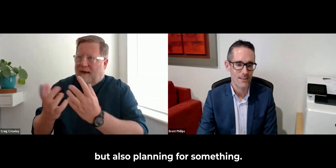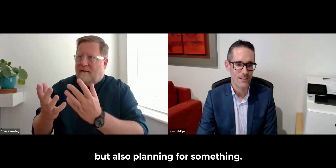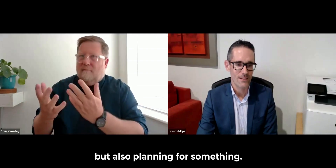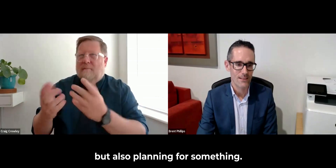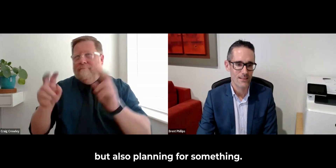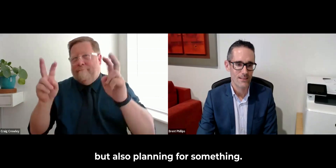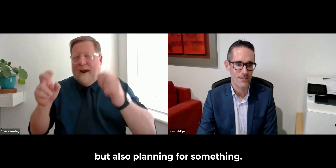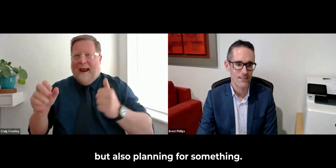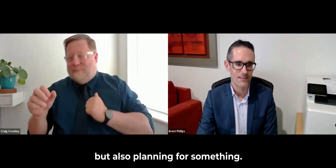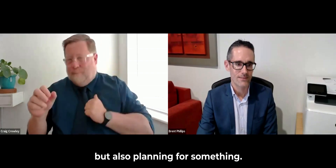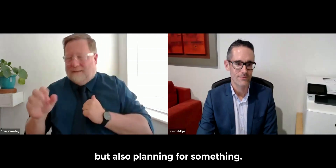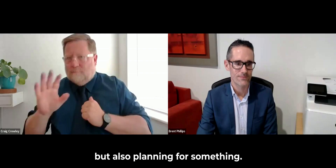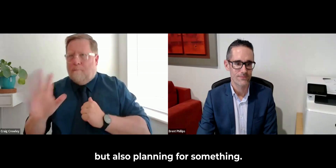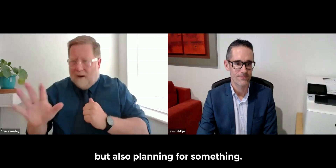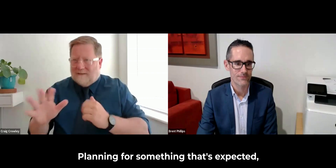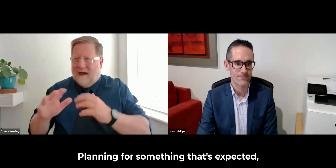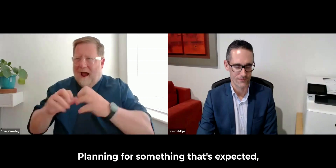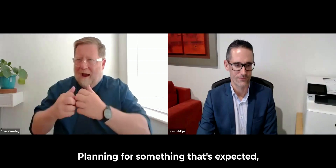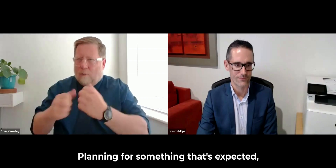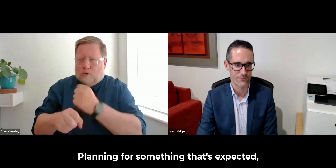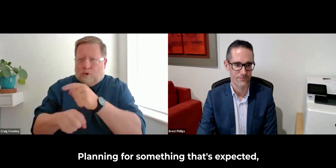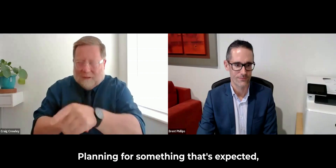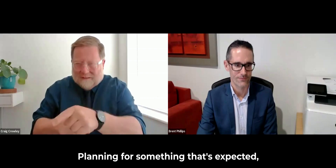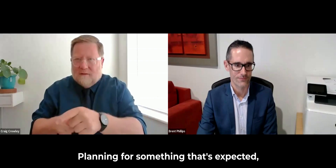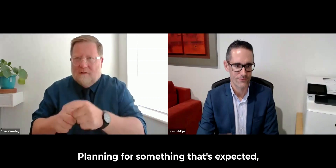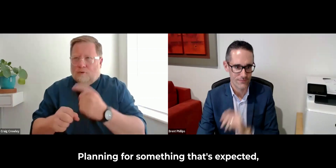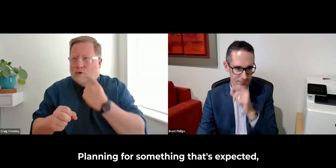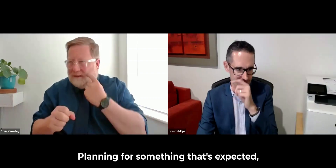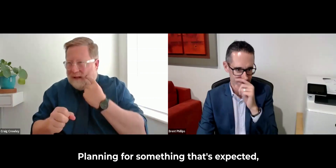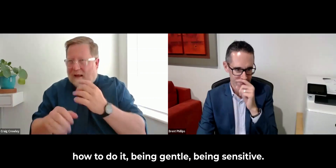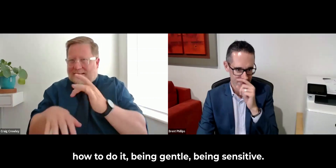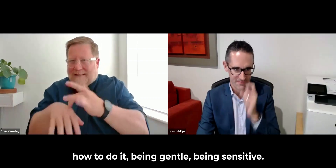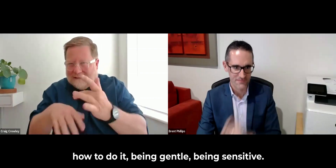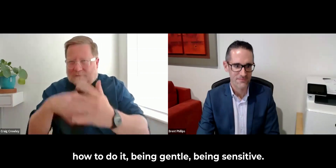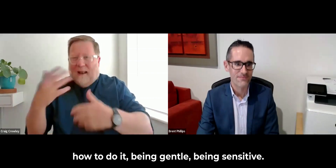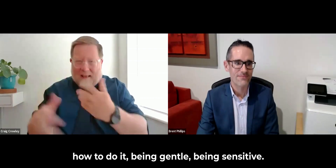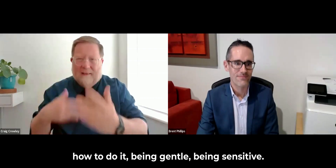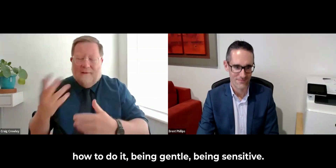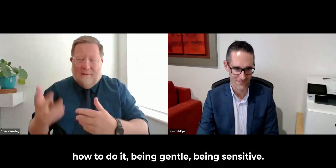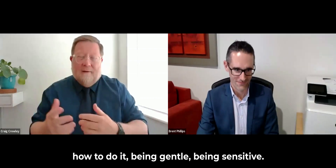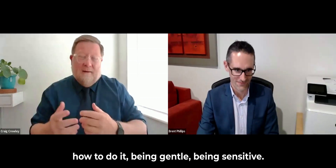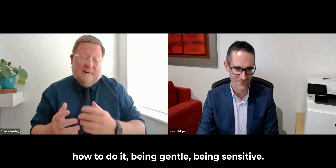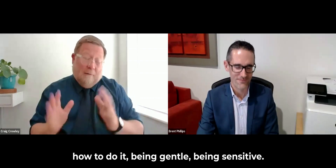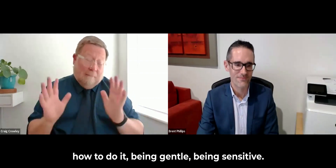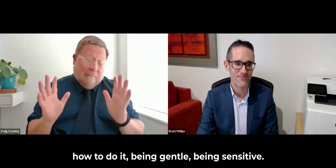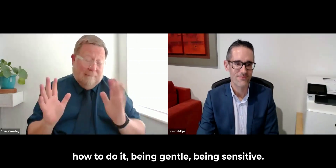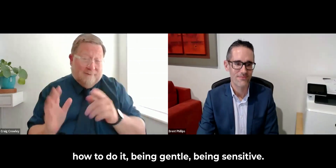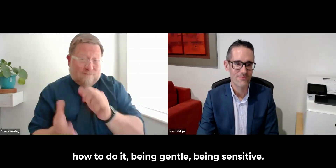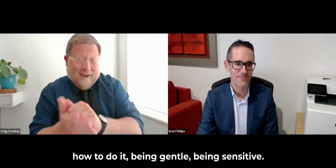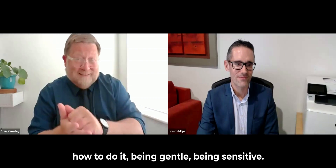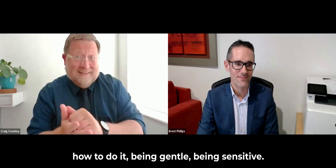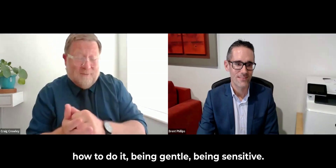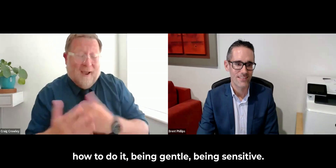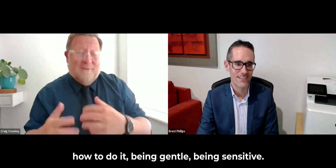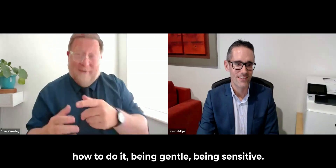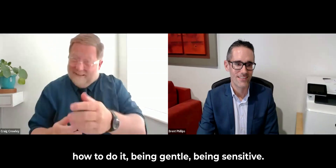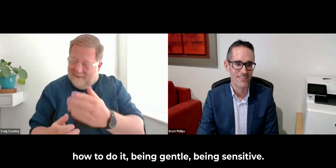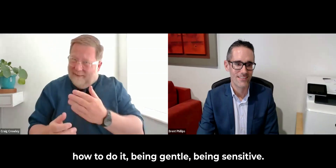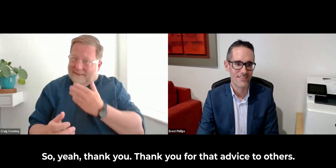also planning for something that's expected, how to do it, being gentle, being sensitive.